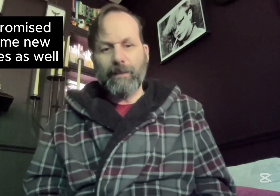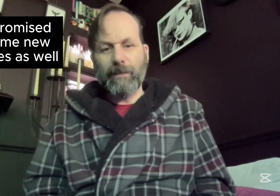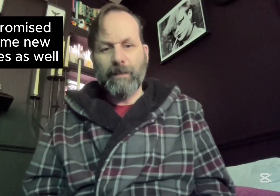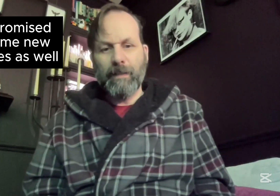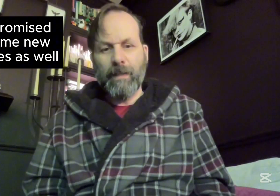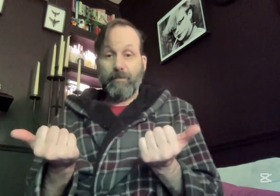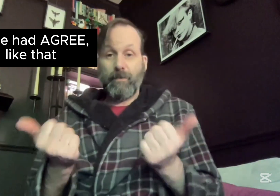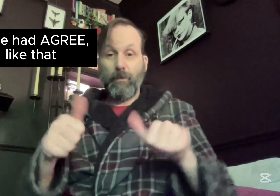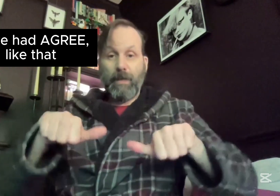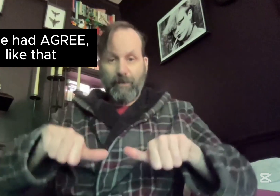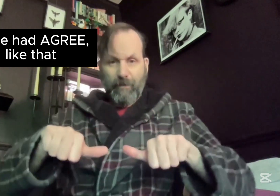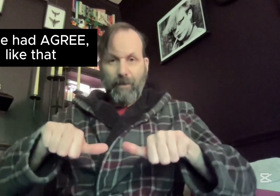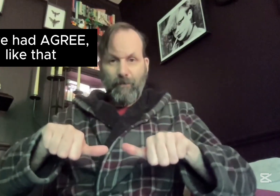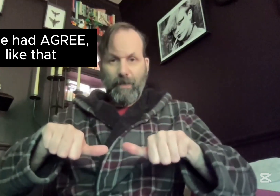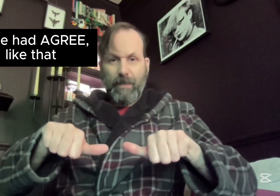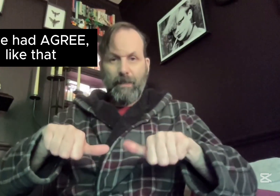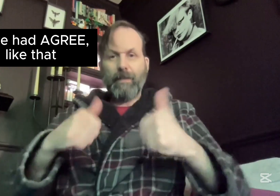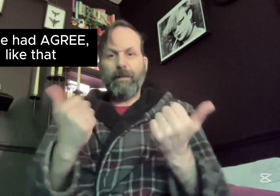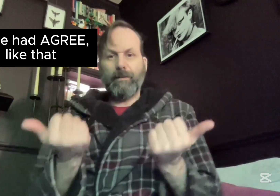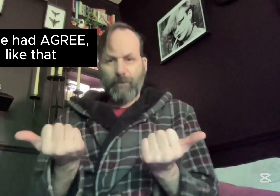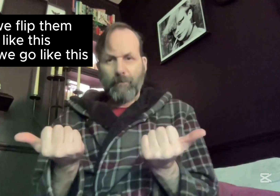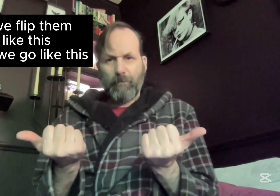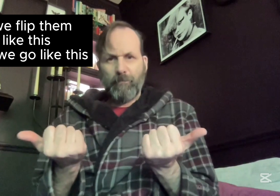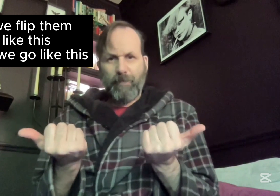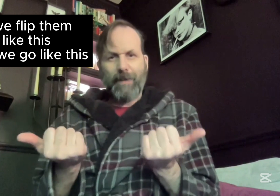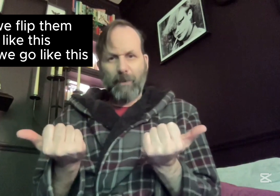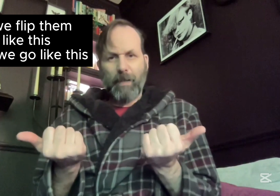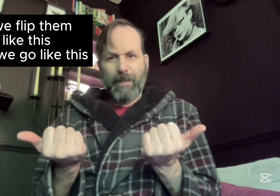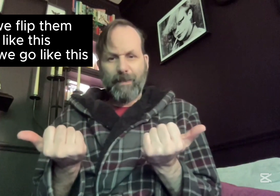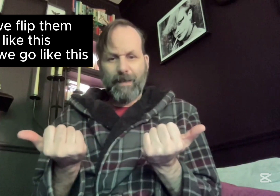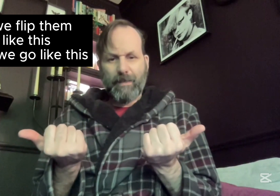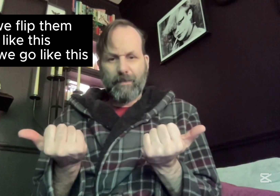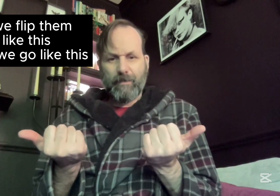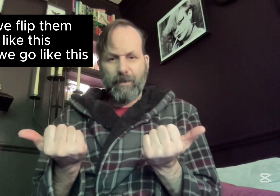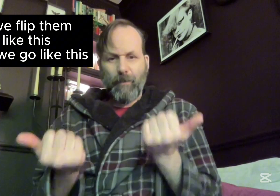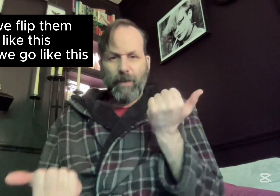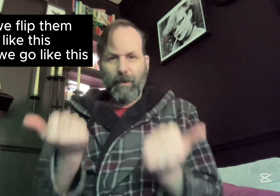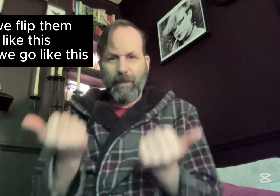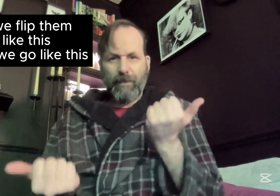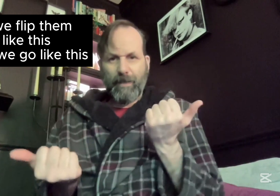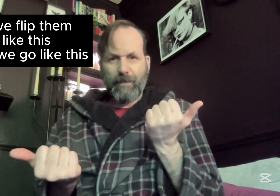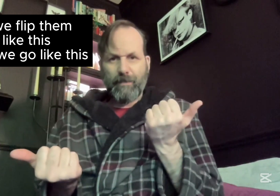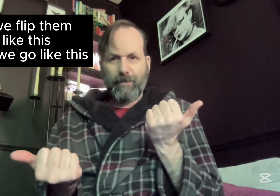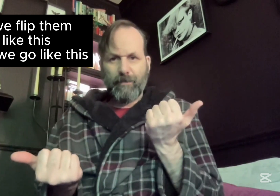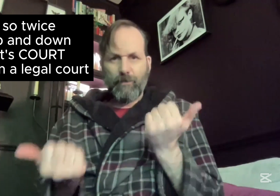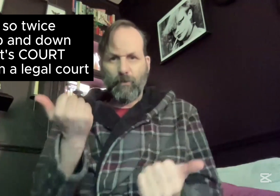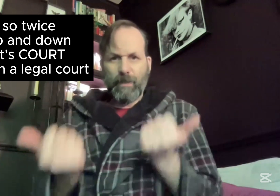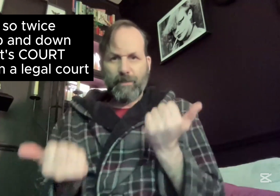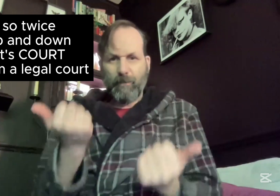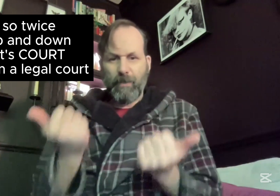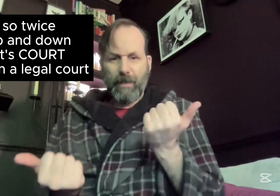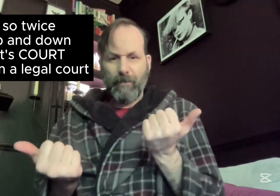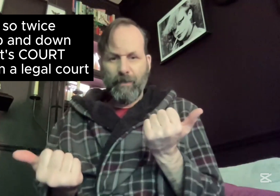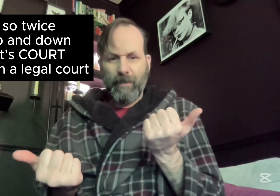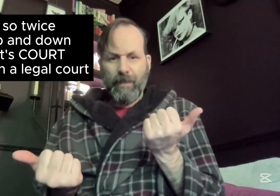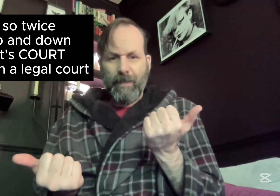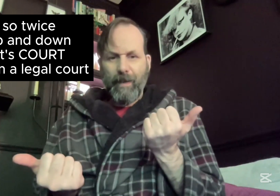well. So we have agree like that. And if we have them like this, and we go like this, so twice up and down,